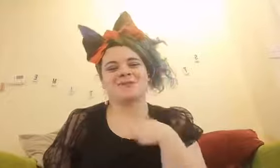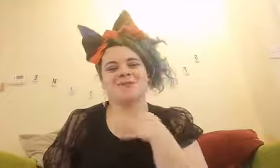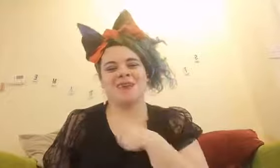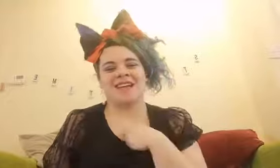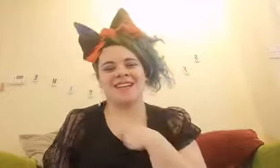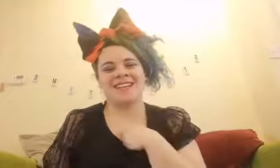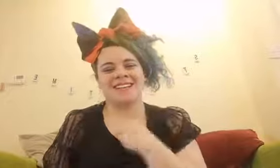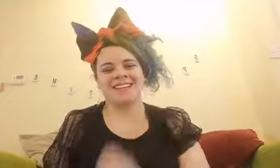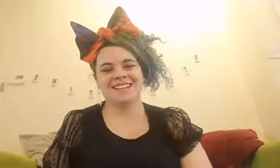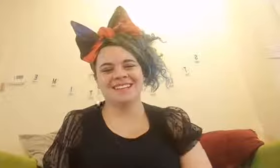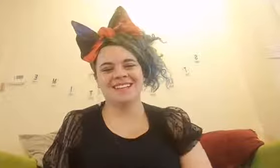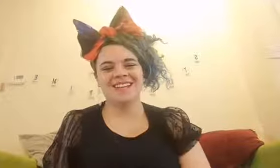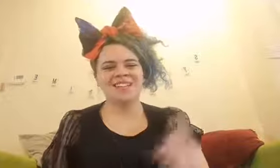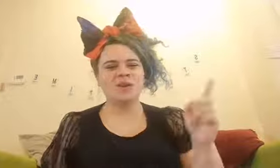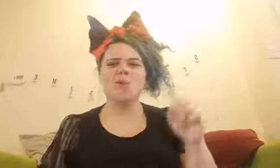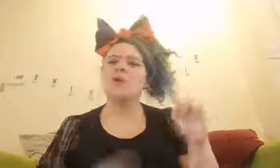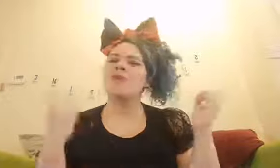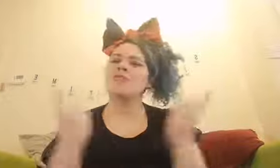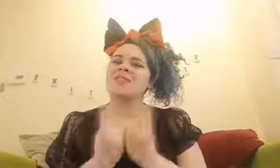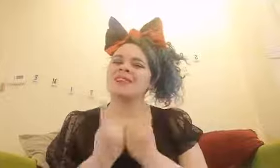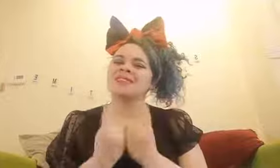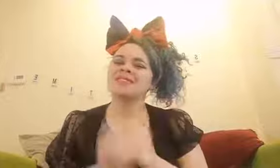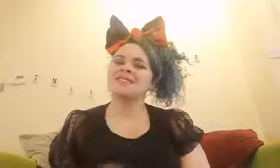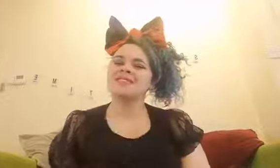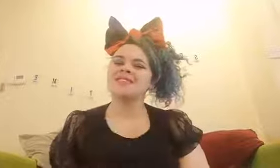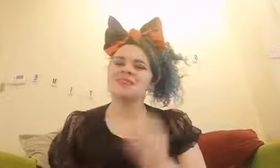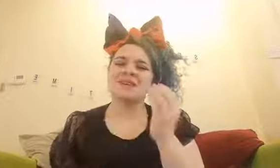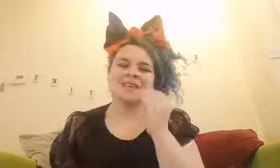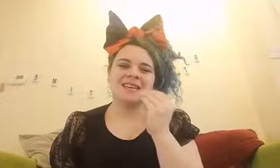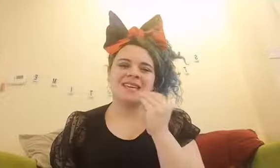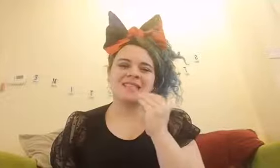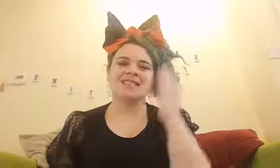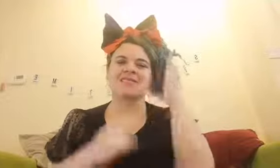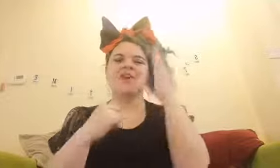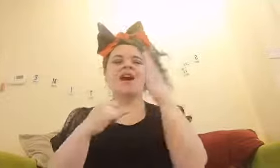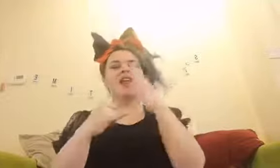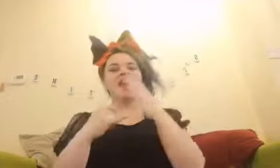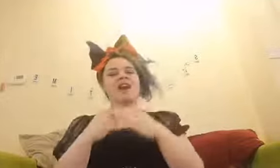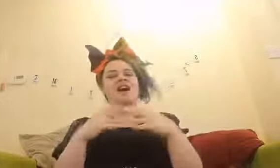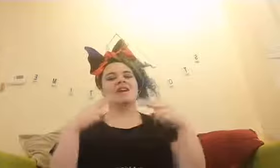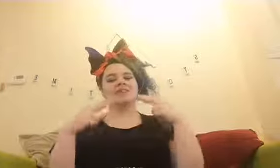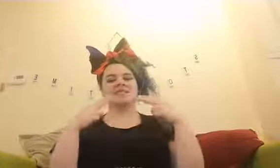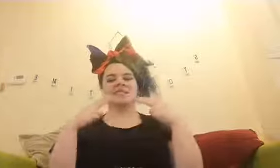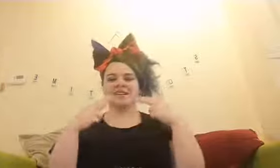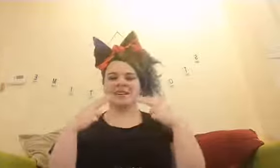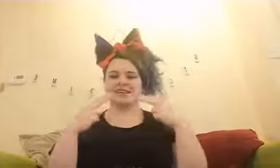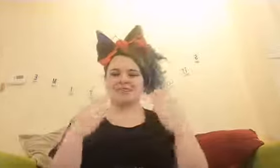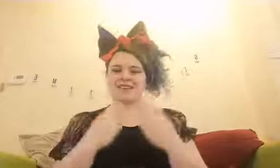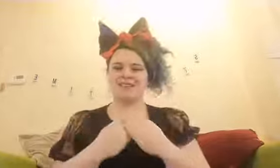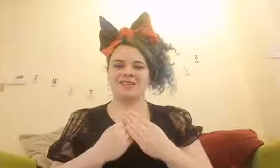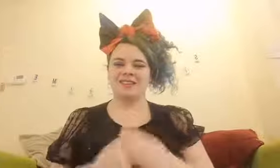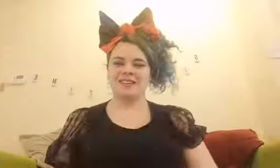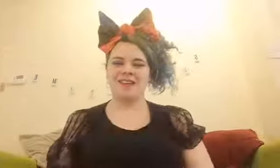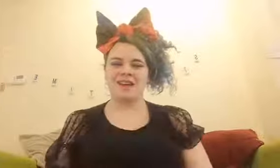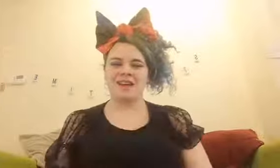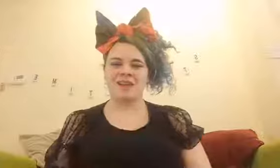sorry. So what things should we eat for our last dinner together